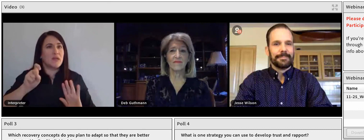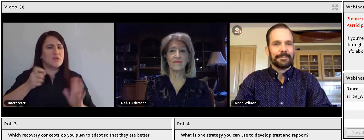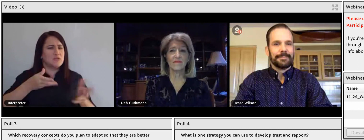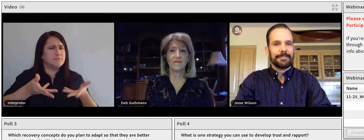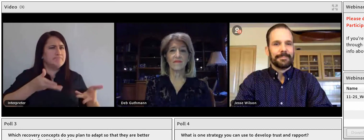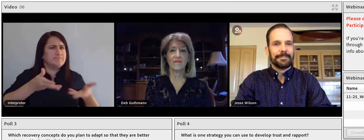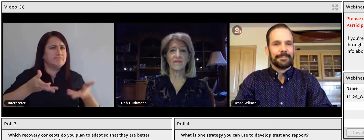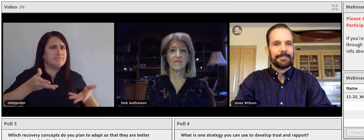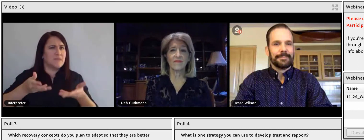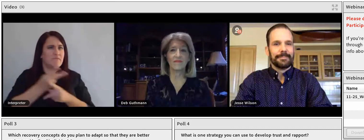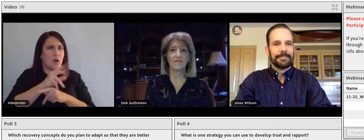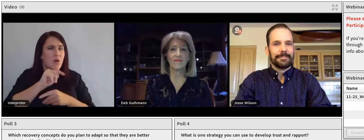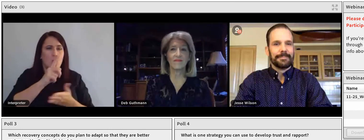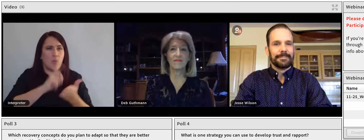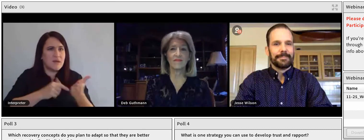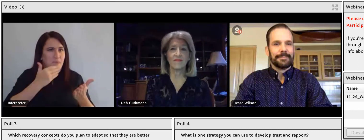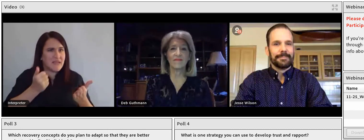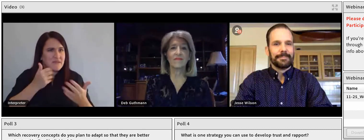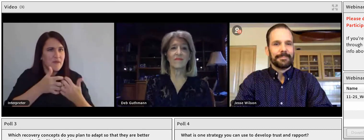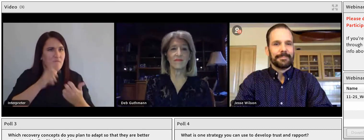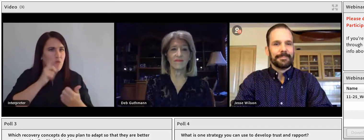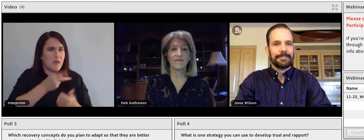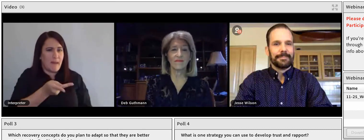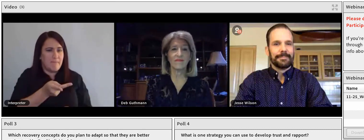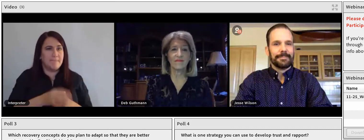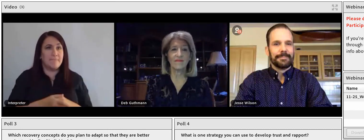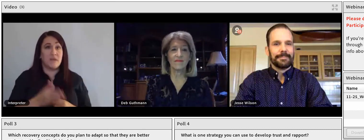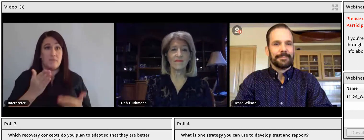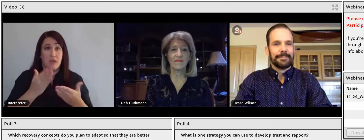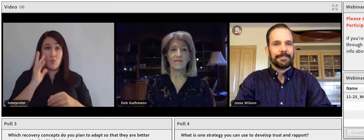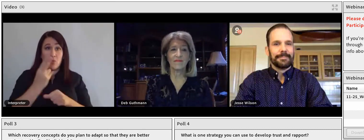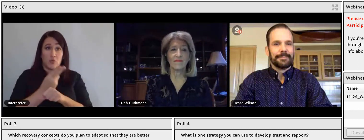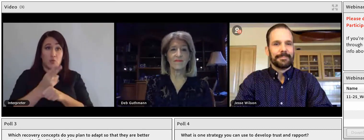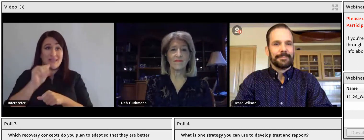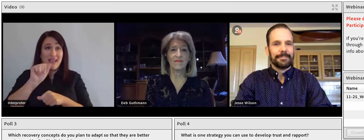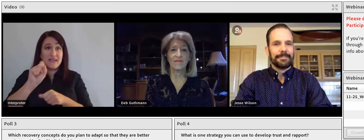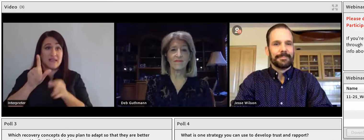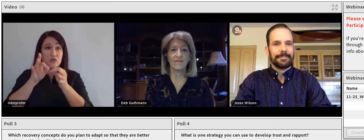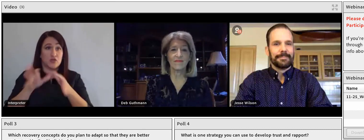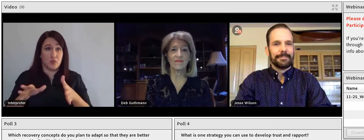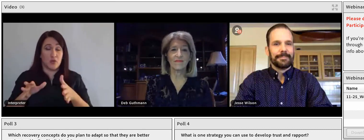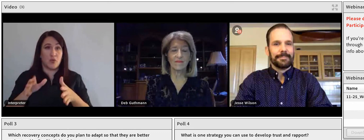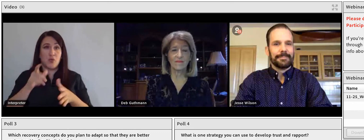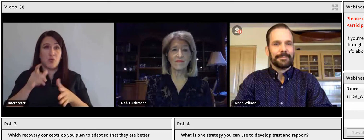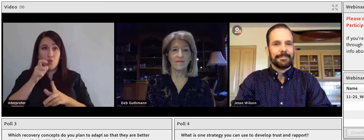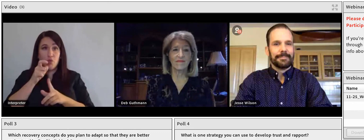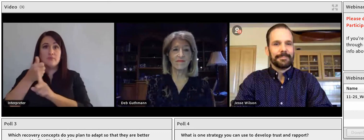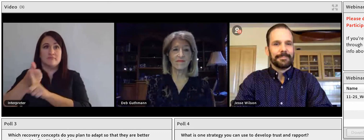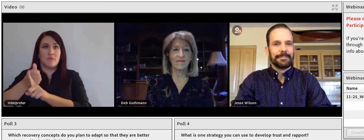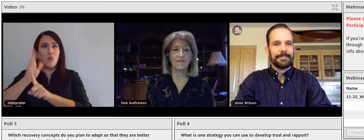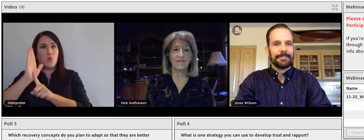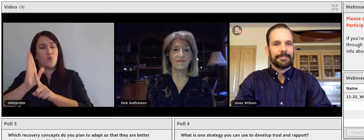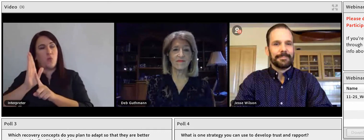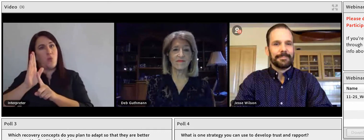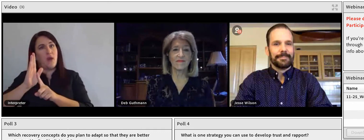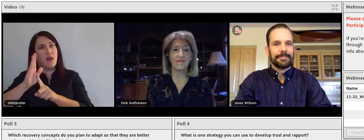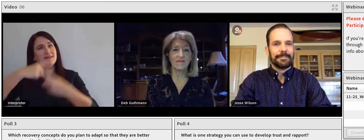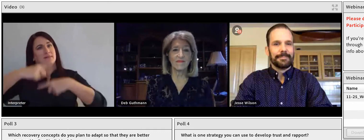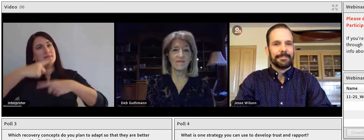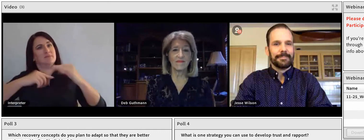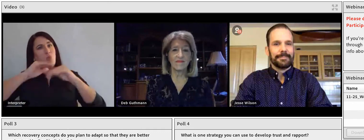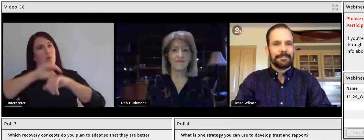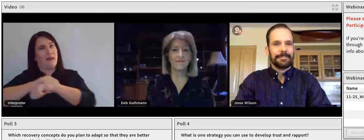with them to figure out what's going to work best. Often they will use an American Sign Language interpreter who's going to do what we consider